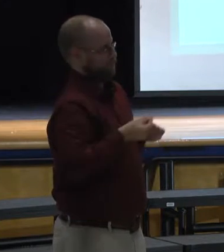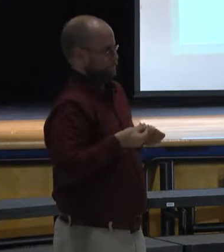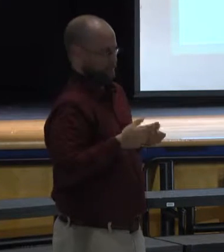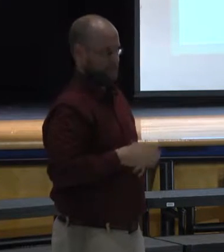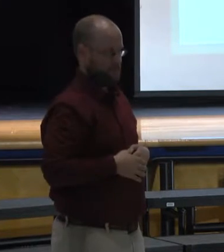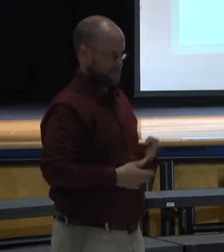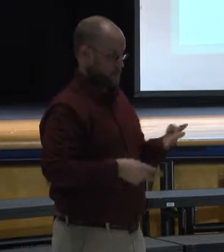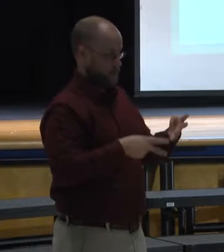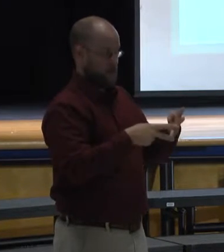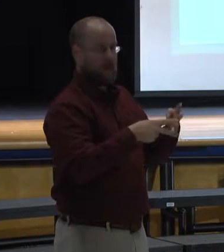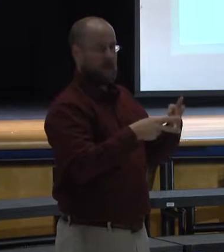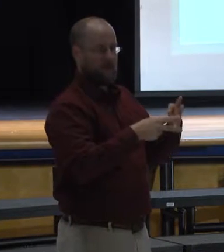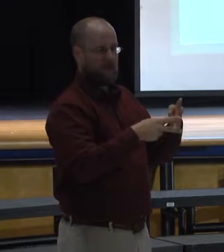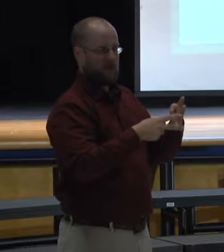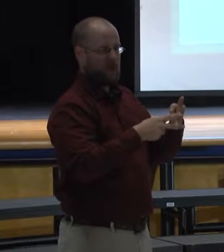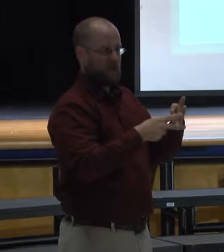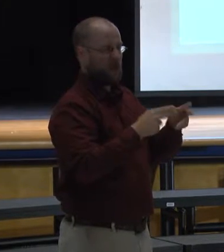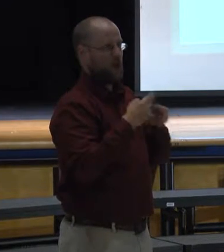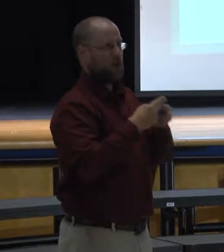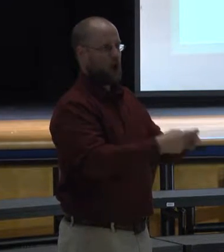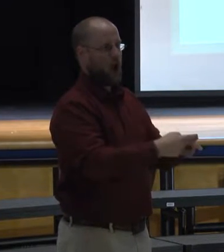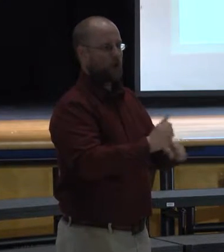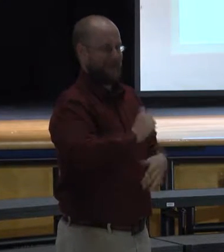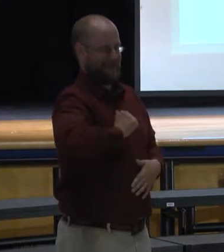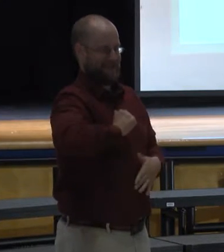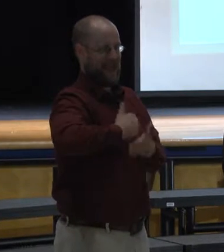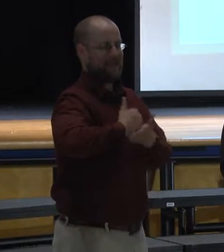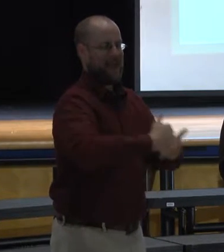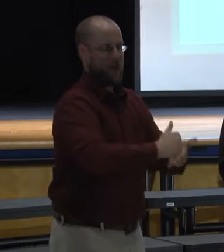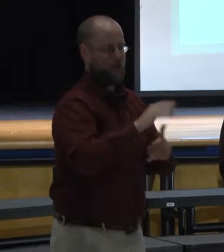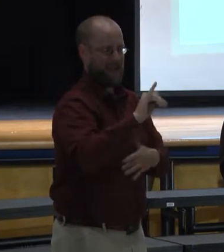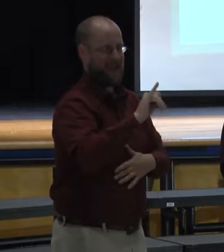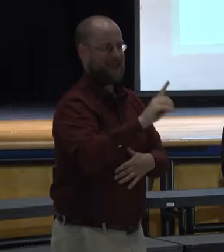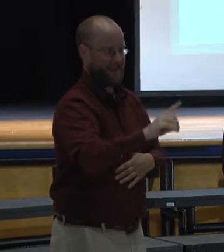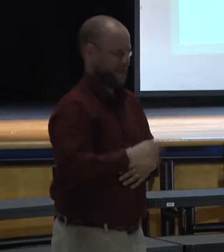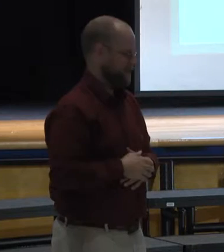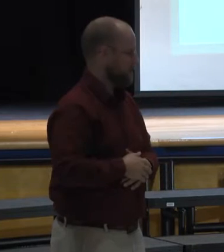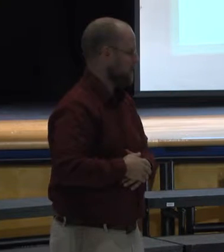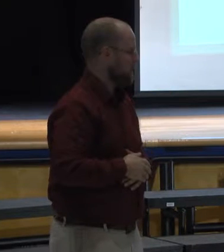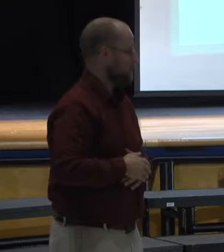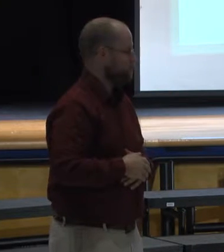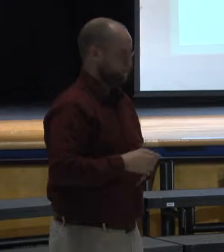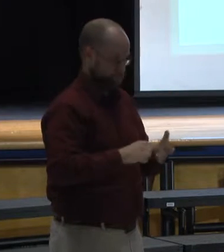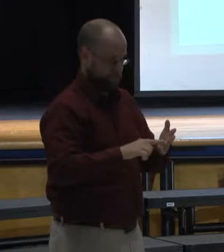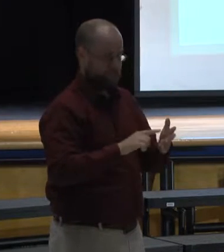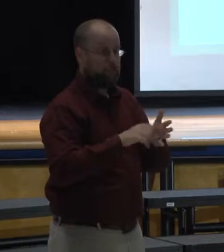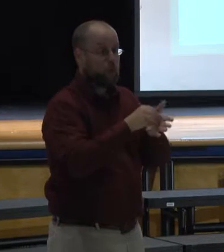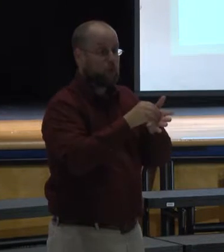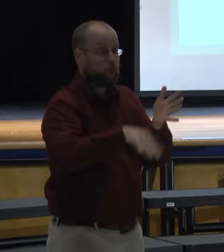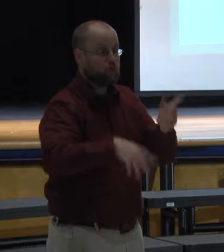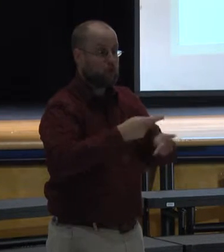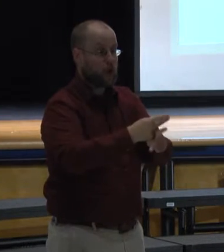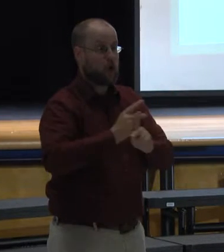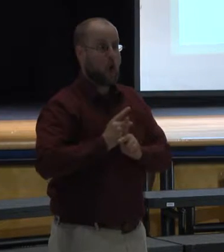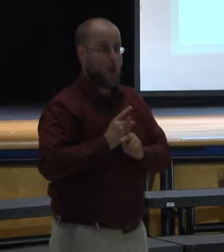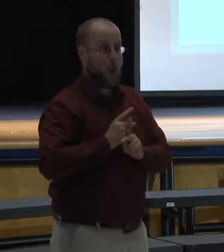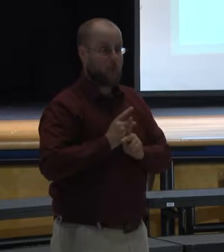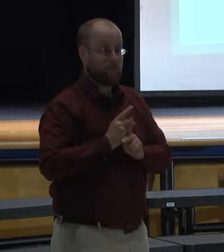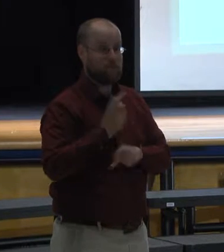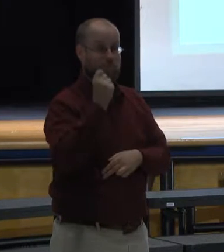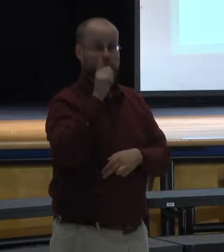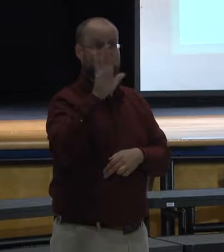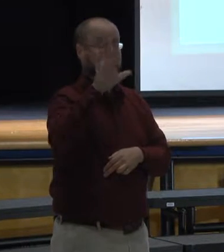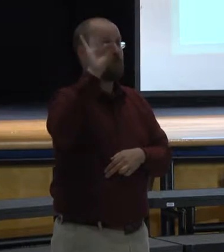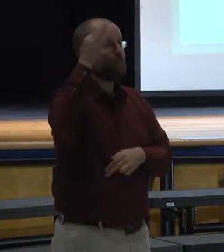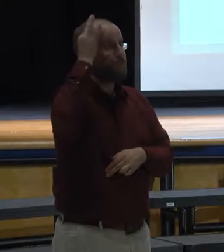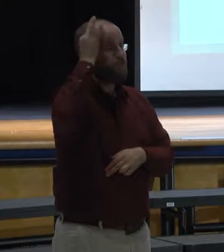of financial aid are what we call self-help aid, student loans, okay, which again, if you go through the federal loan process,